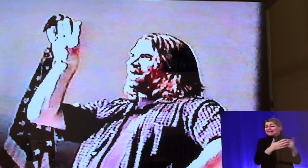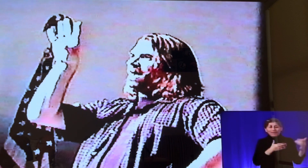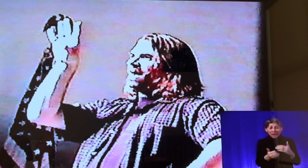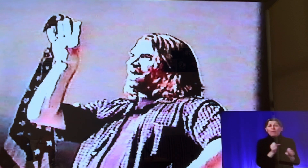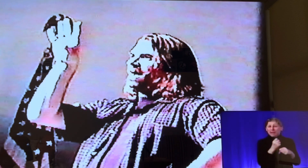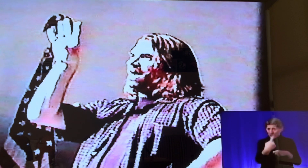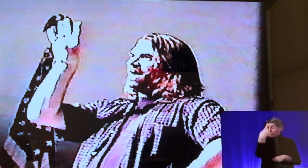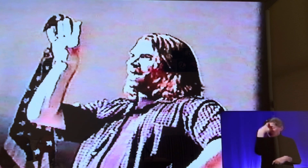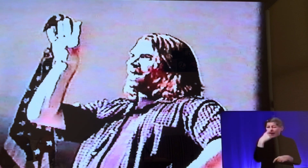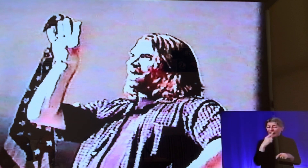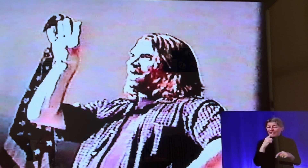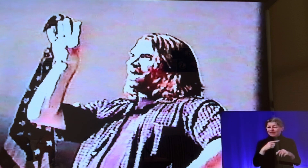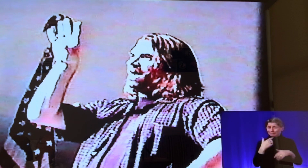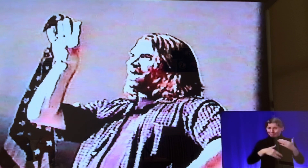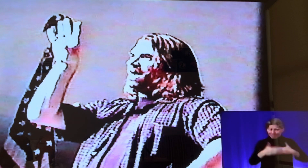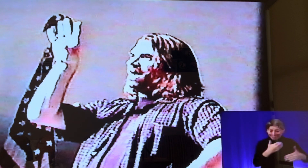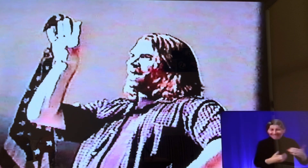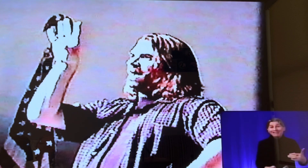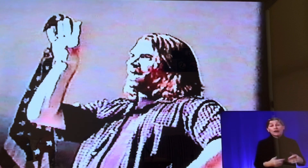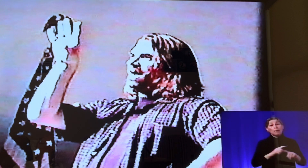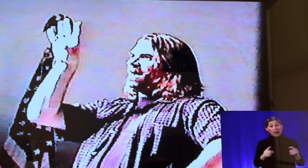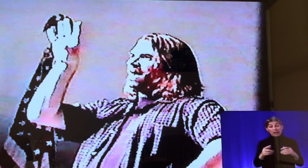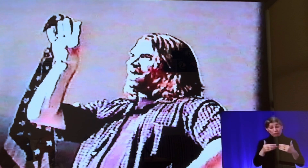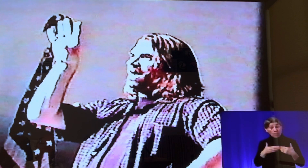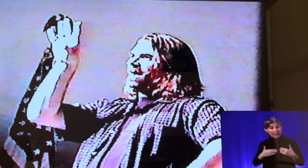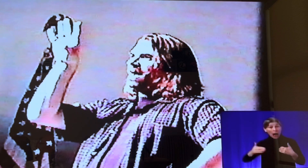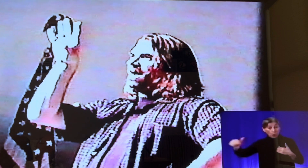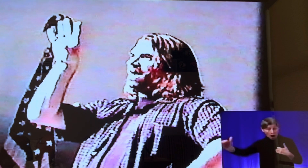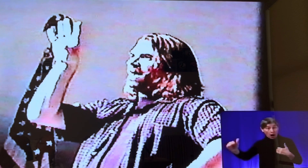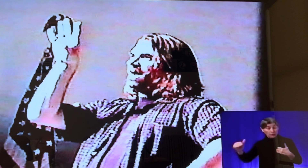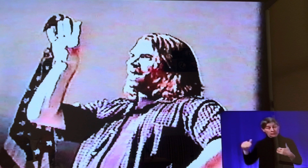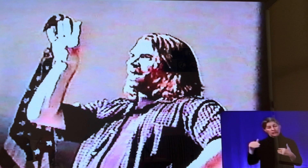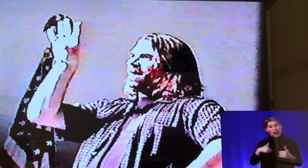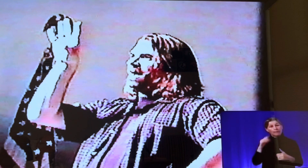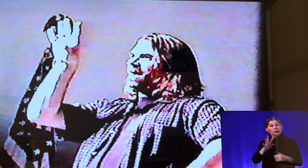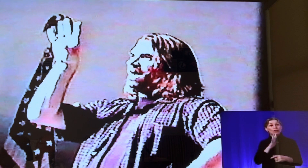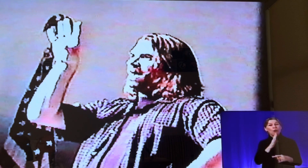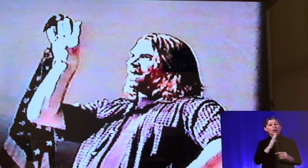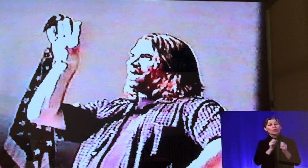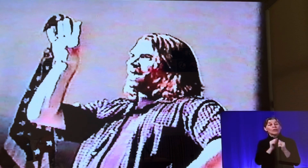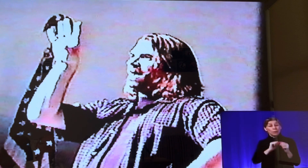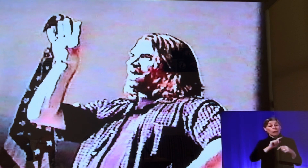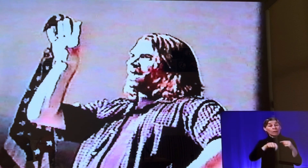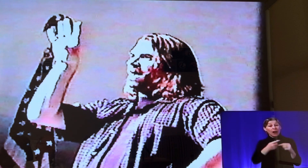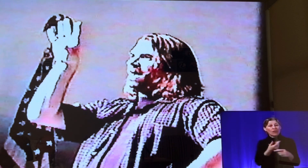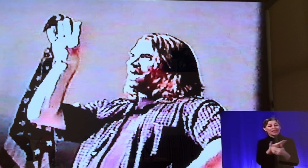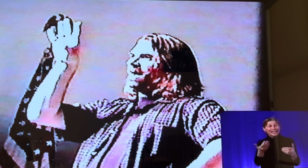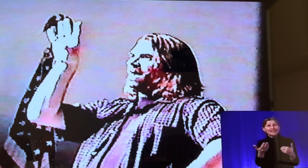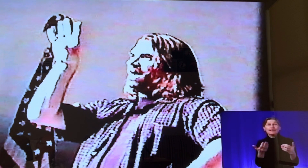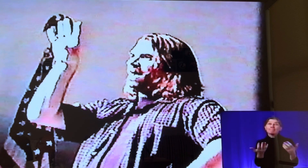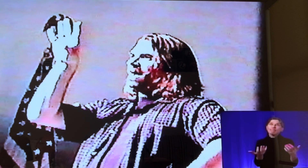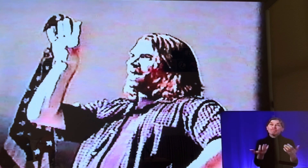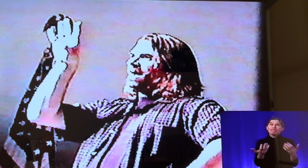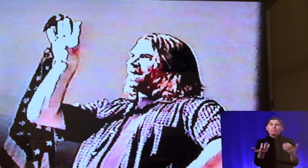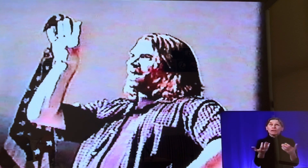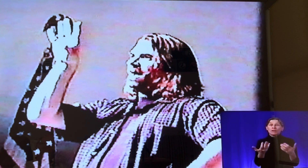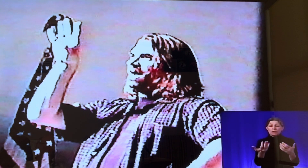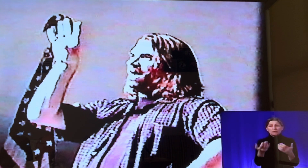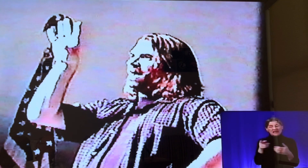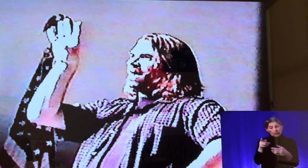from now on, I'm just going to be talking to you about things in what he's signing. I'm not going to be